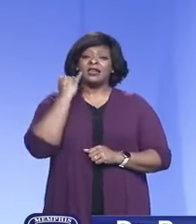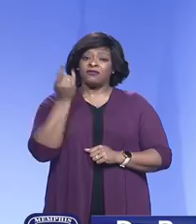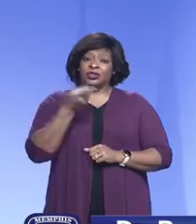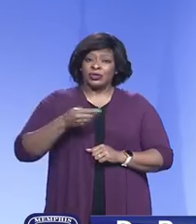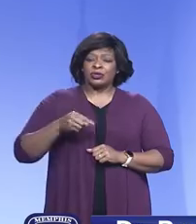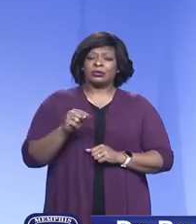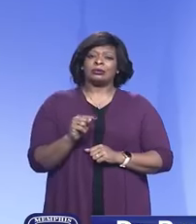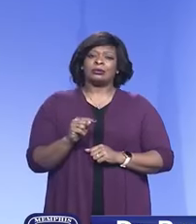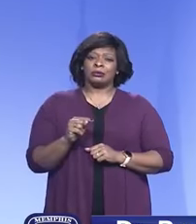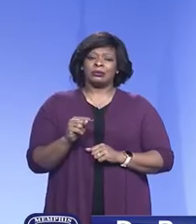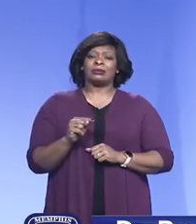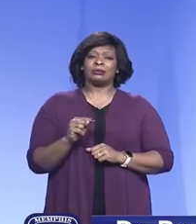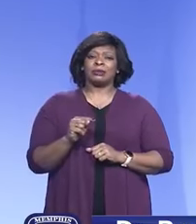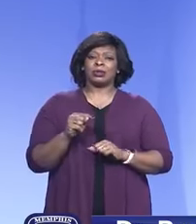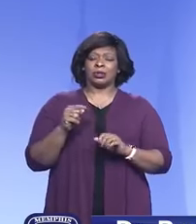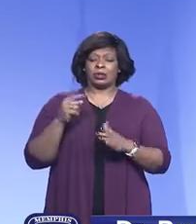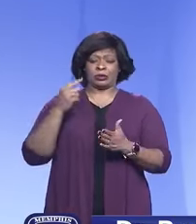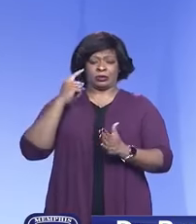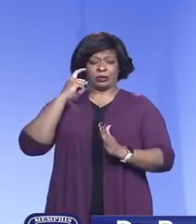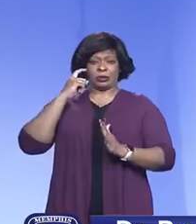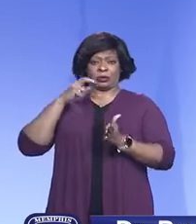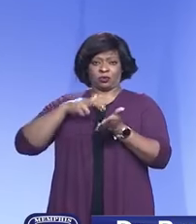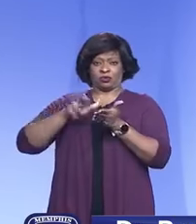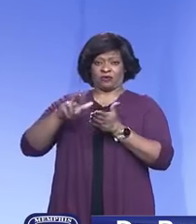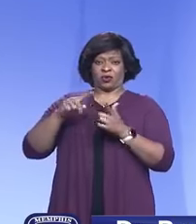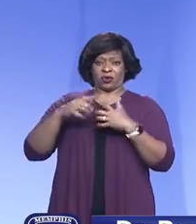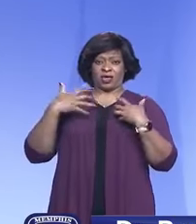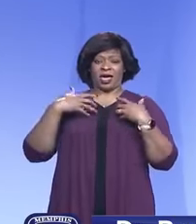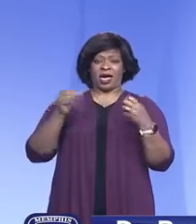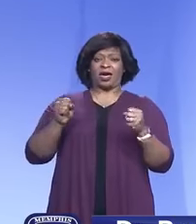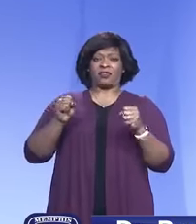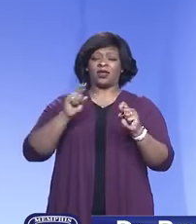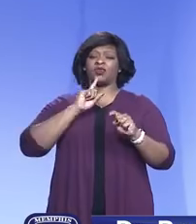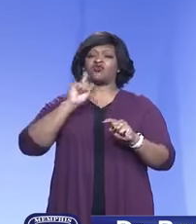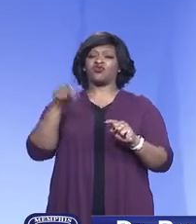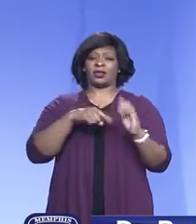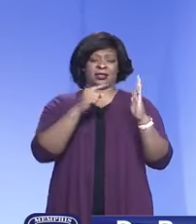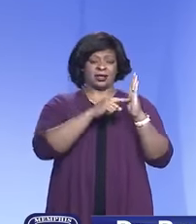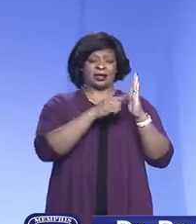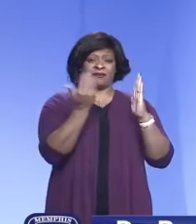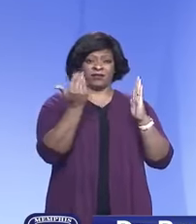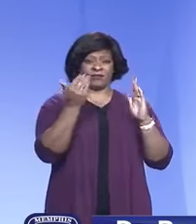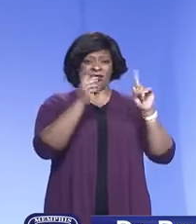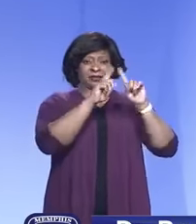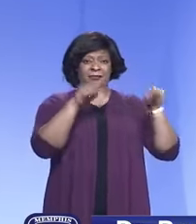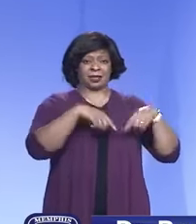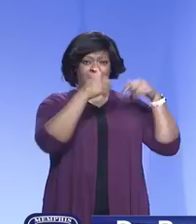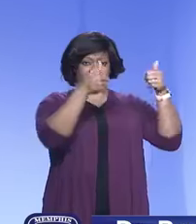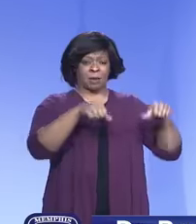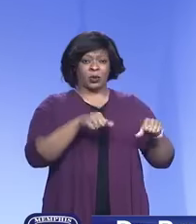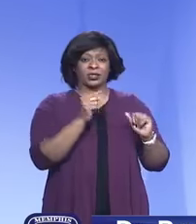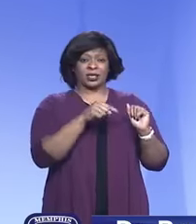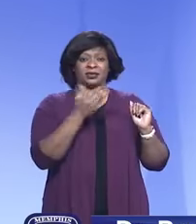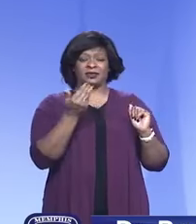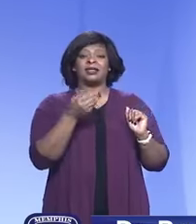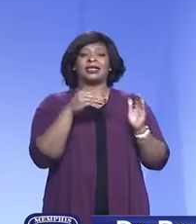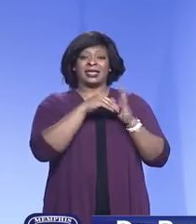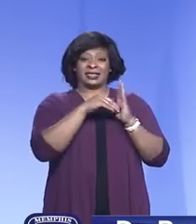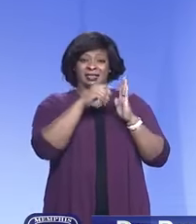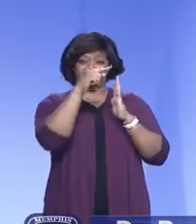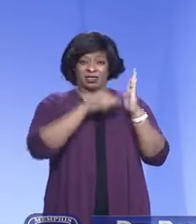you refer to the health directive, number 15, there in